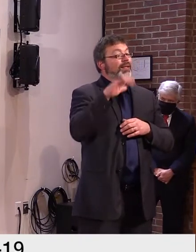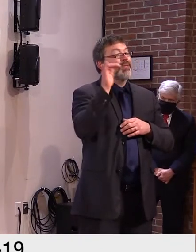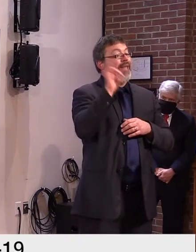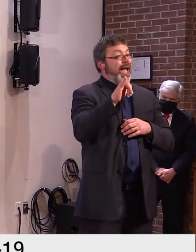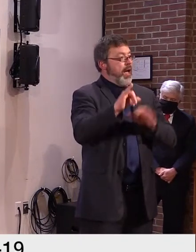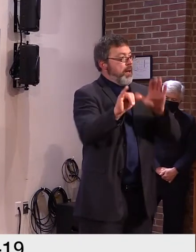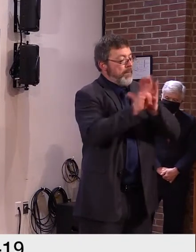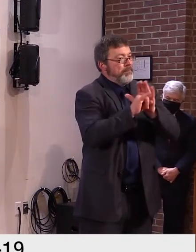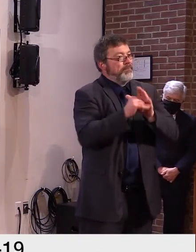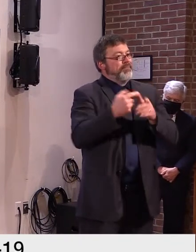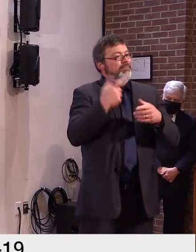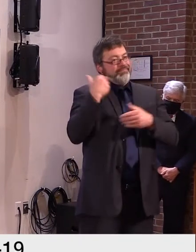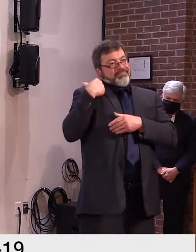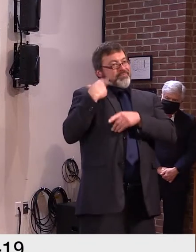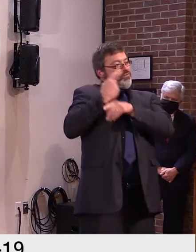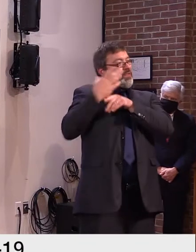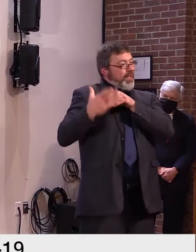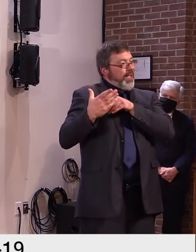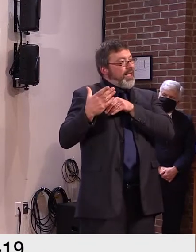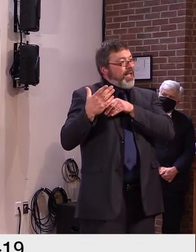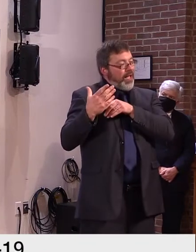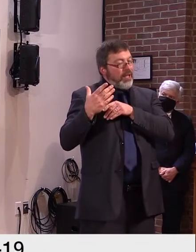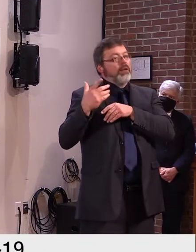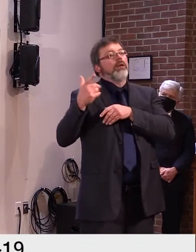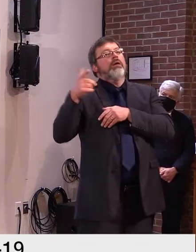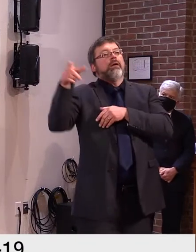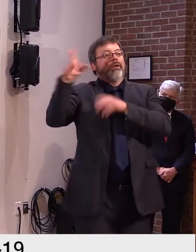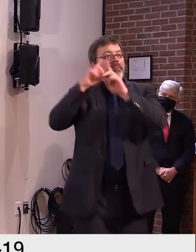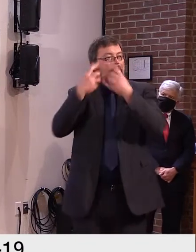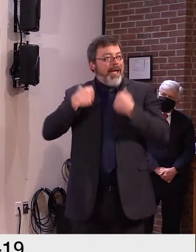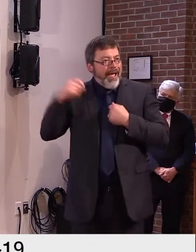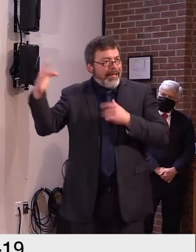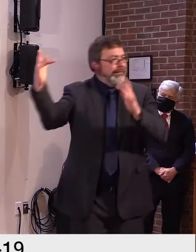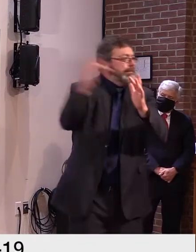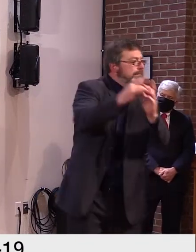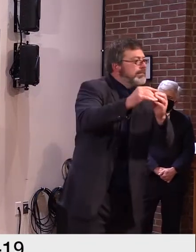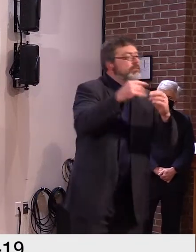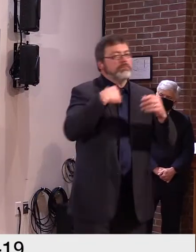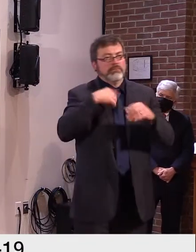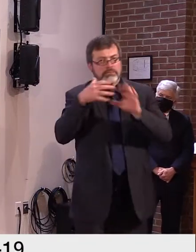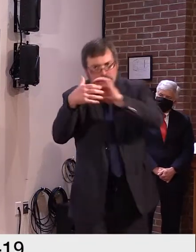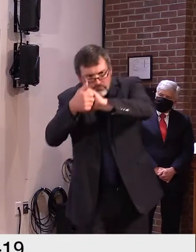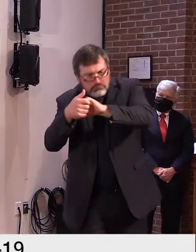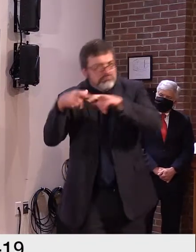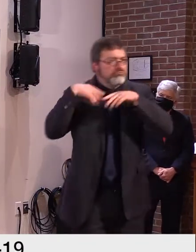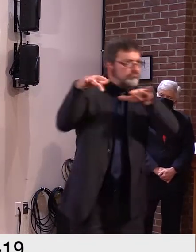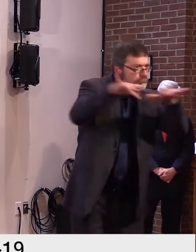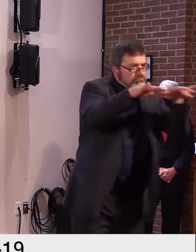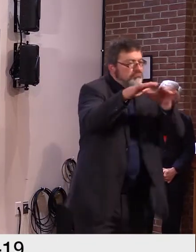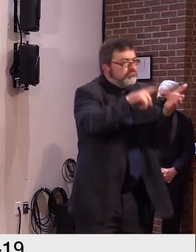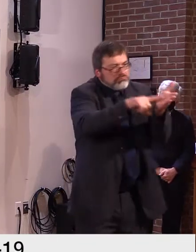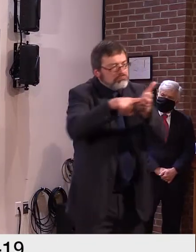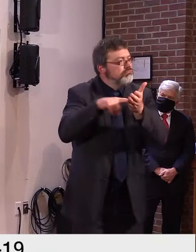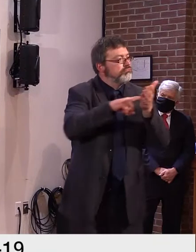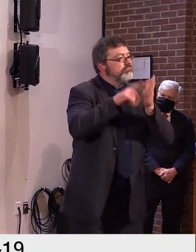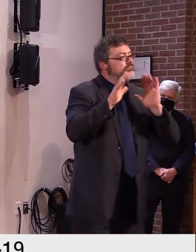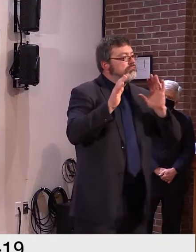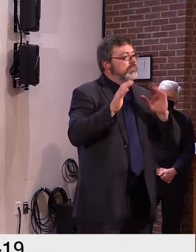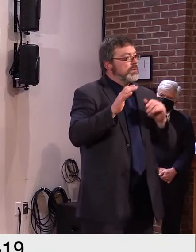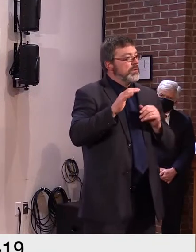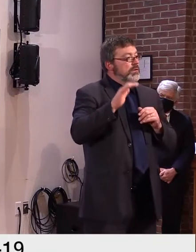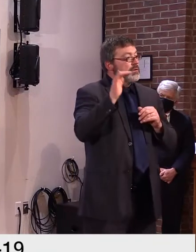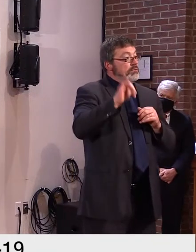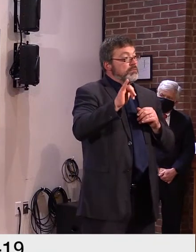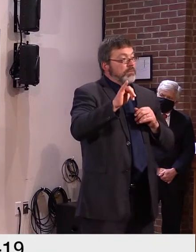of Agriculture, the Open Door Clinic, and Porter Hospital in Middlebury, and the town of Shoreham to see that the